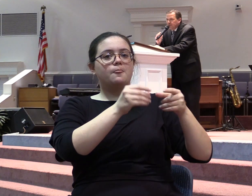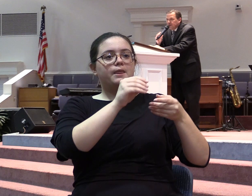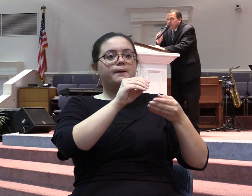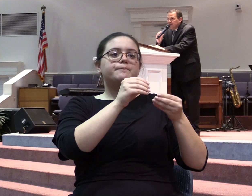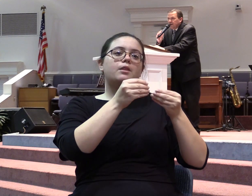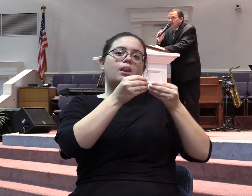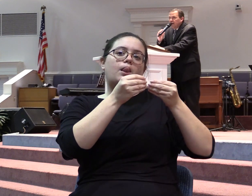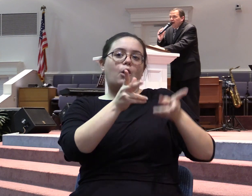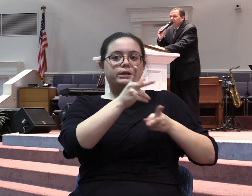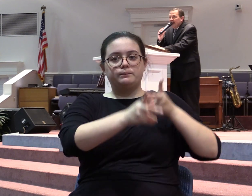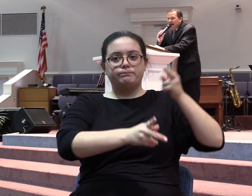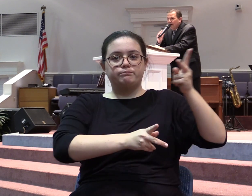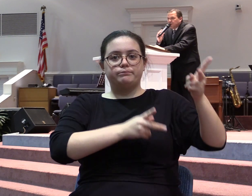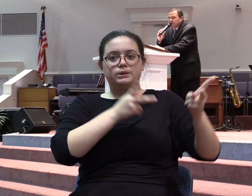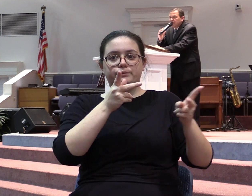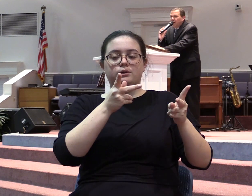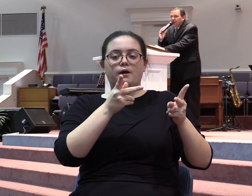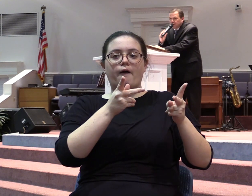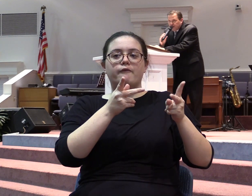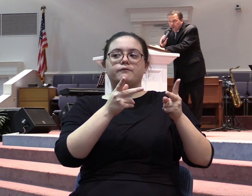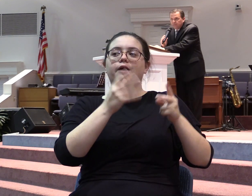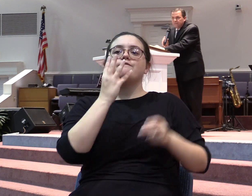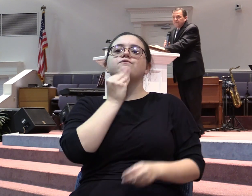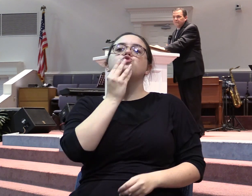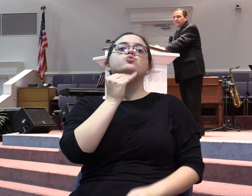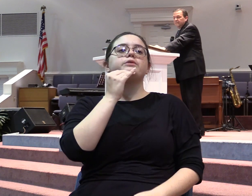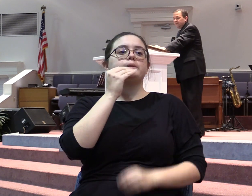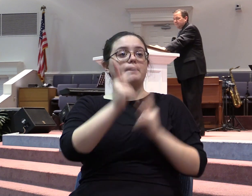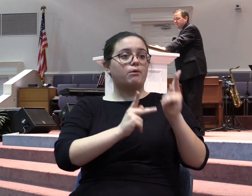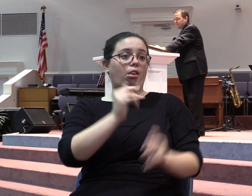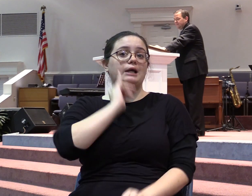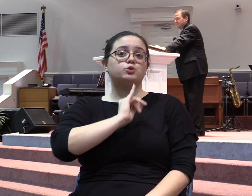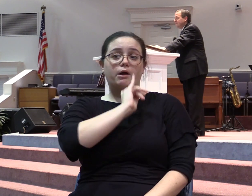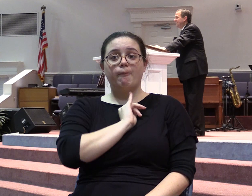sheep of the house of Israel.